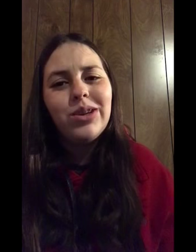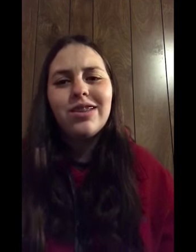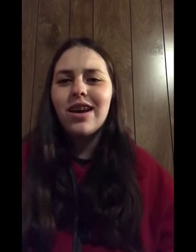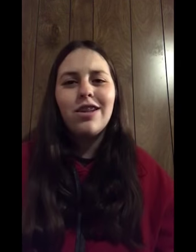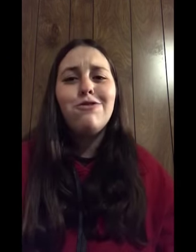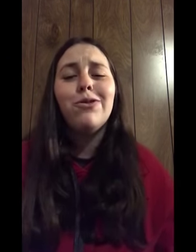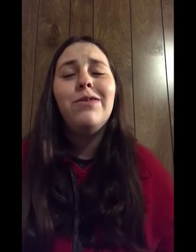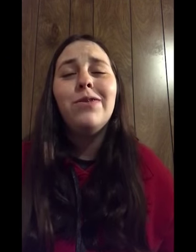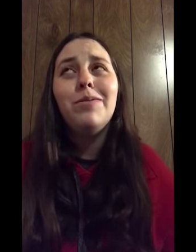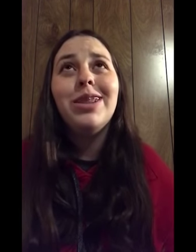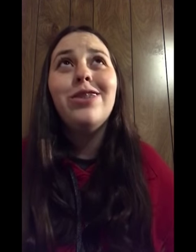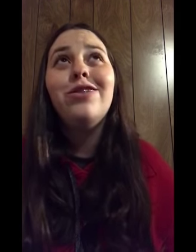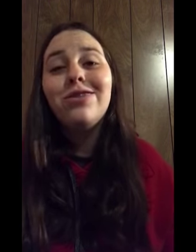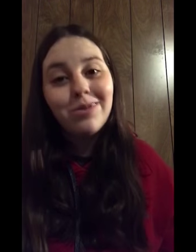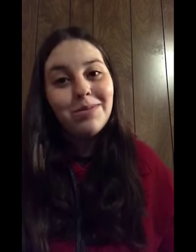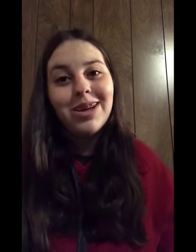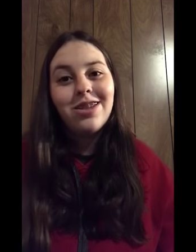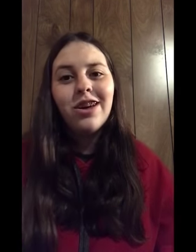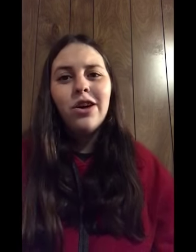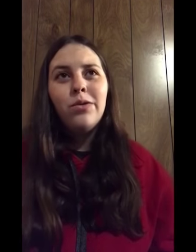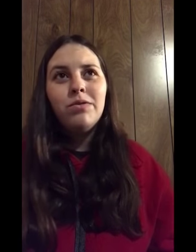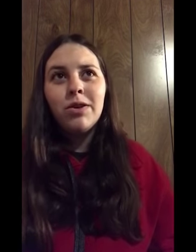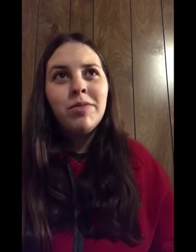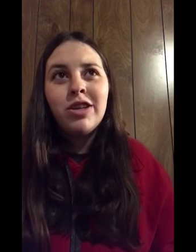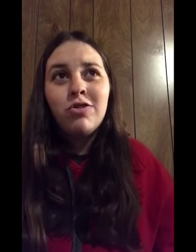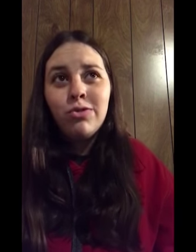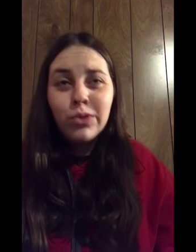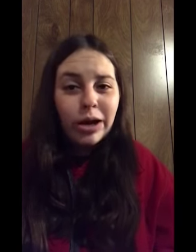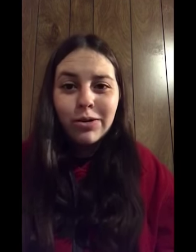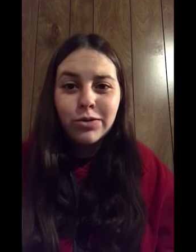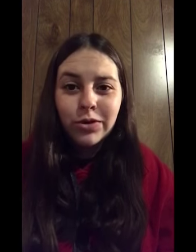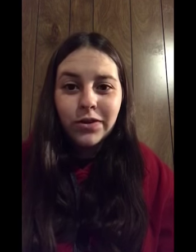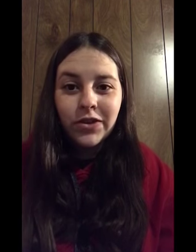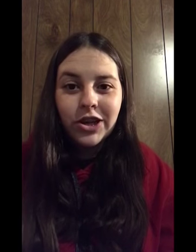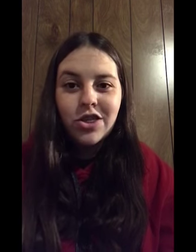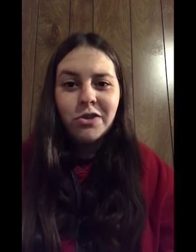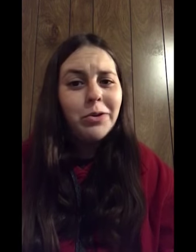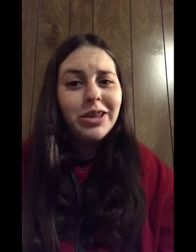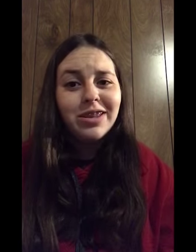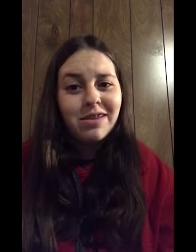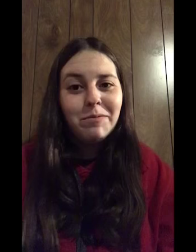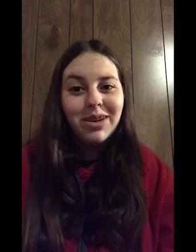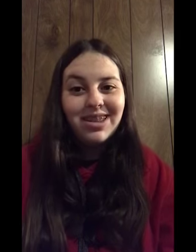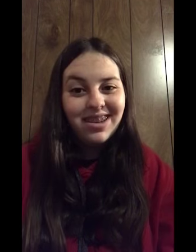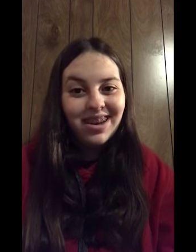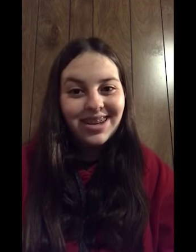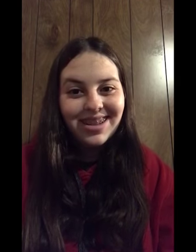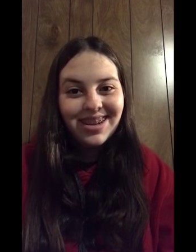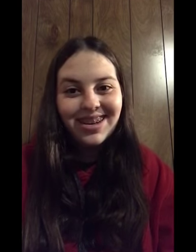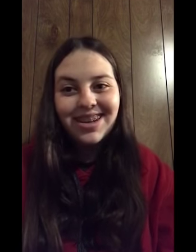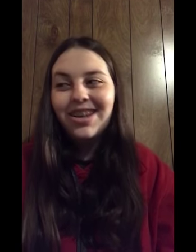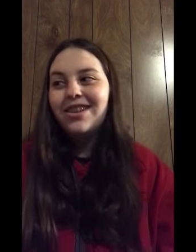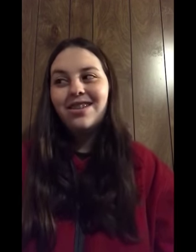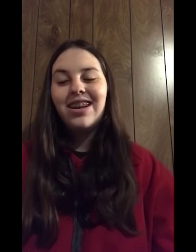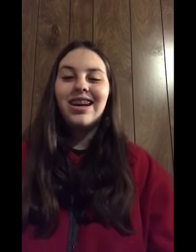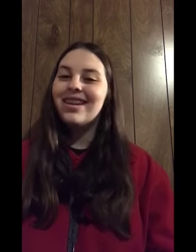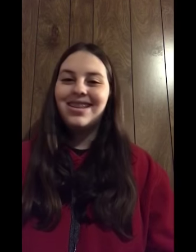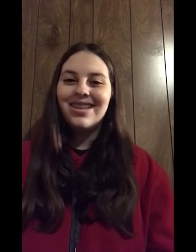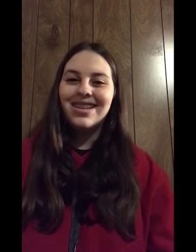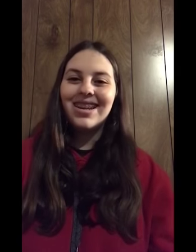week's. I enjoyed filming that so much. We filmed like two hours worth of footage and only seven minutes got in there. So, yeah. It's interesting.